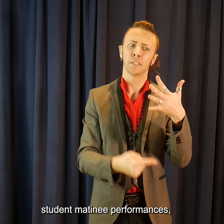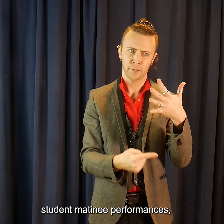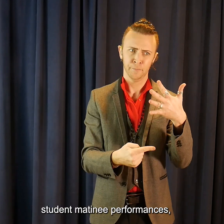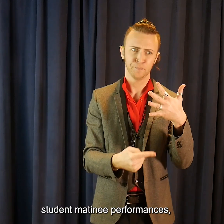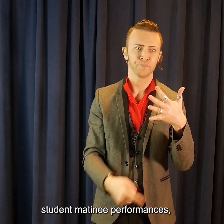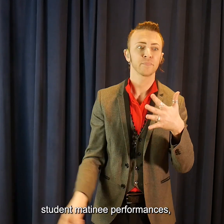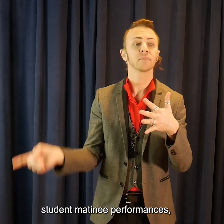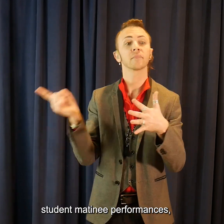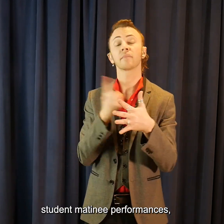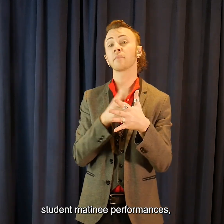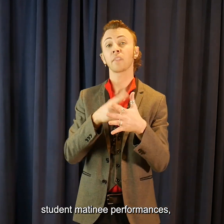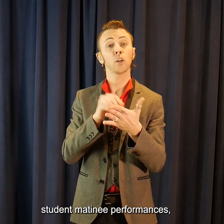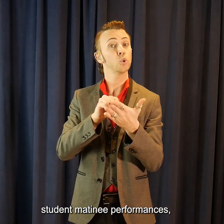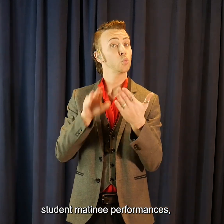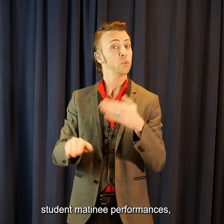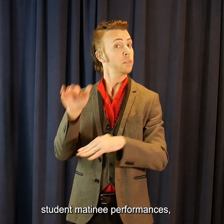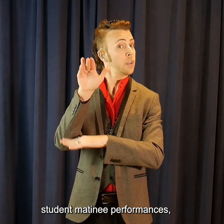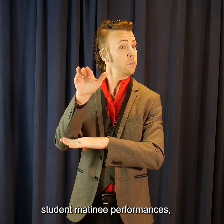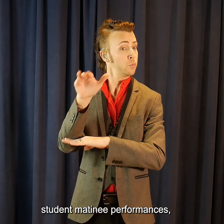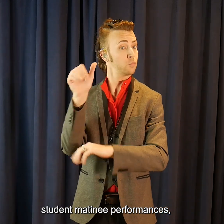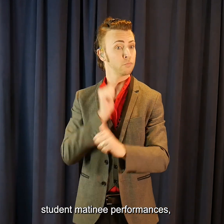student matinee performances,